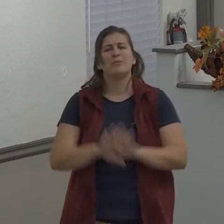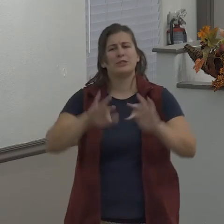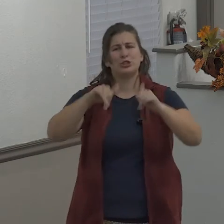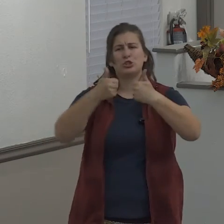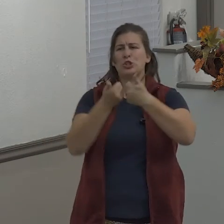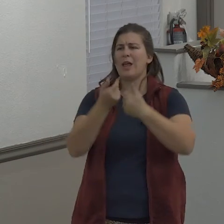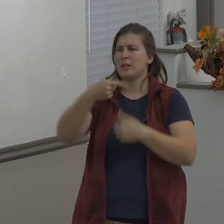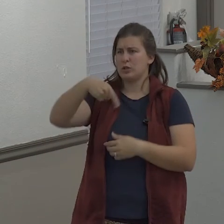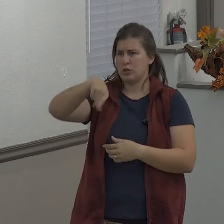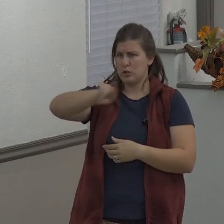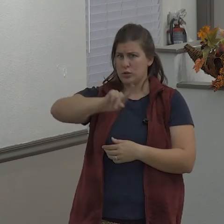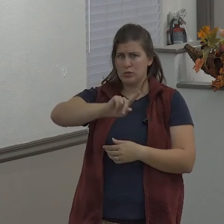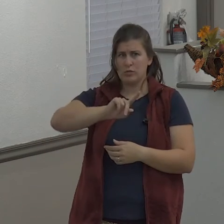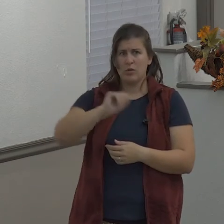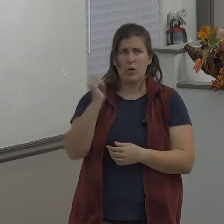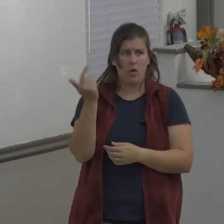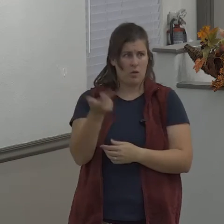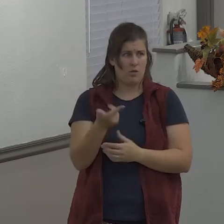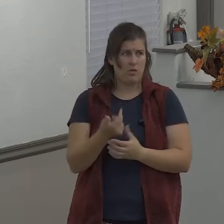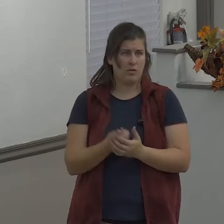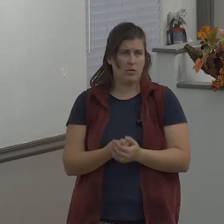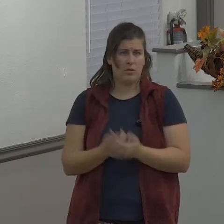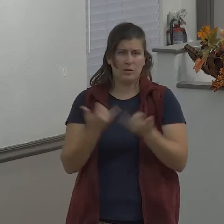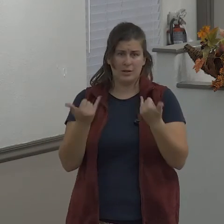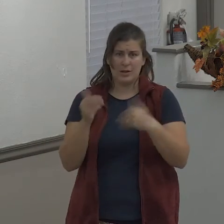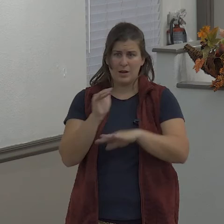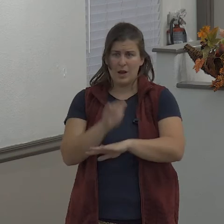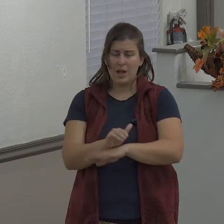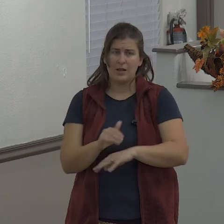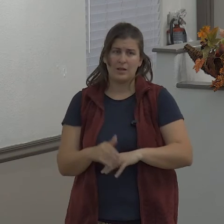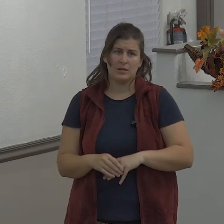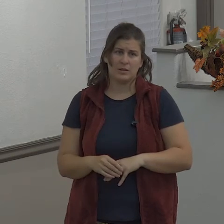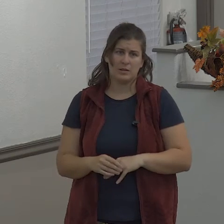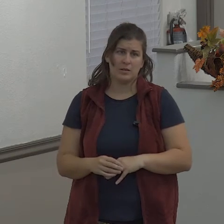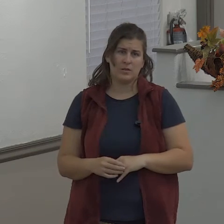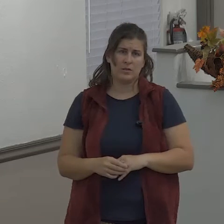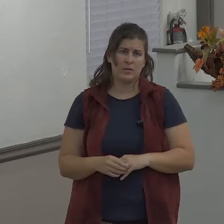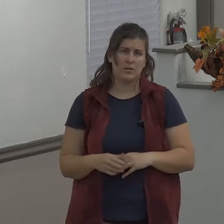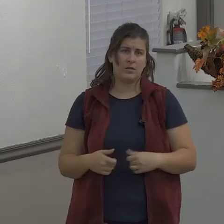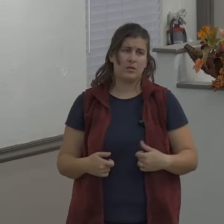And so I challenge all of us this evening.